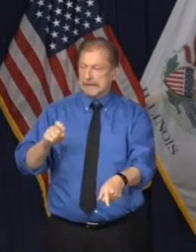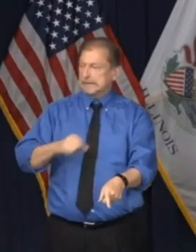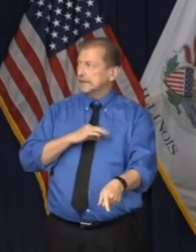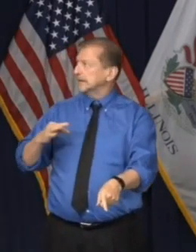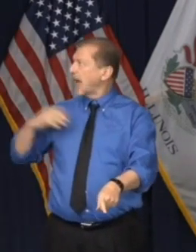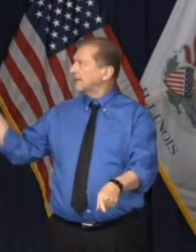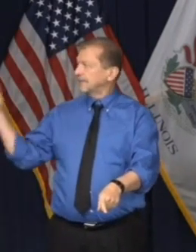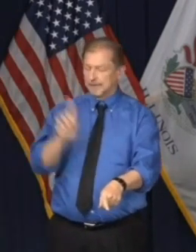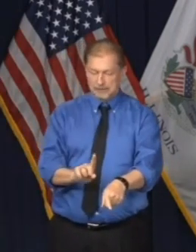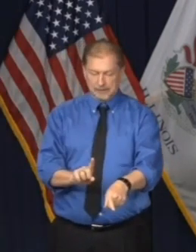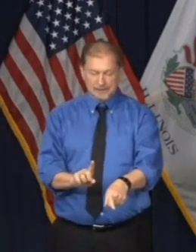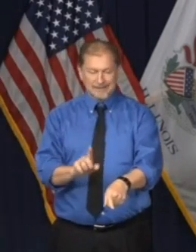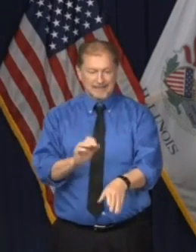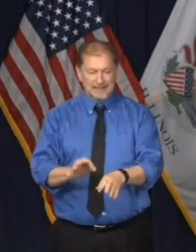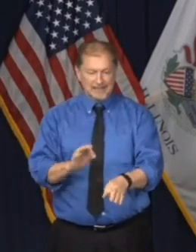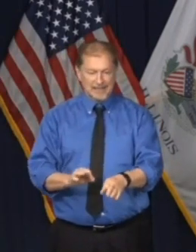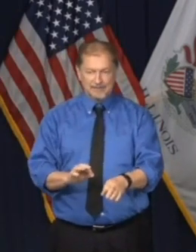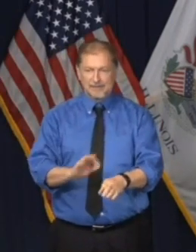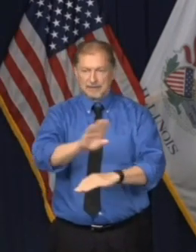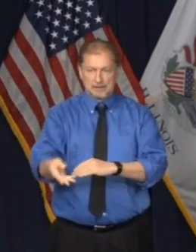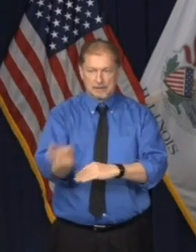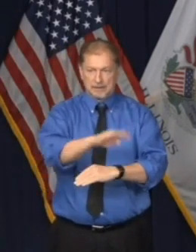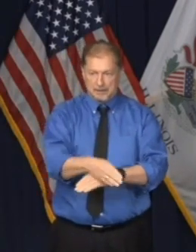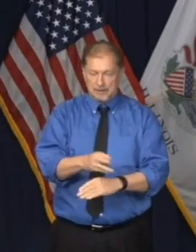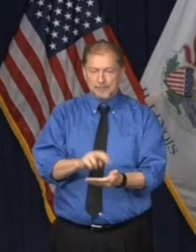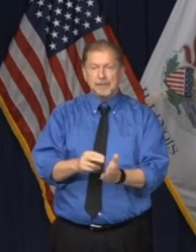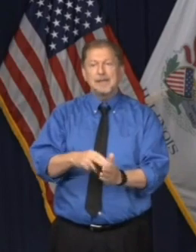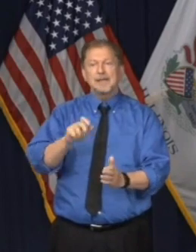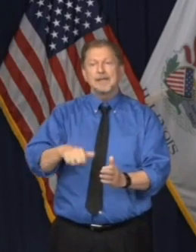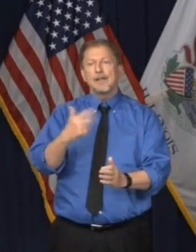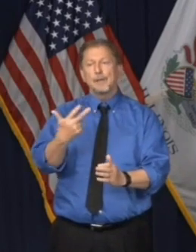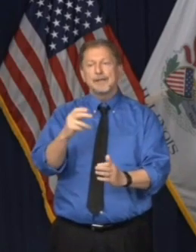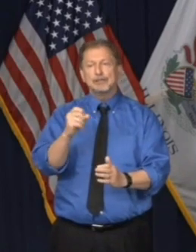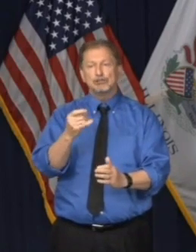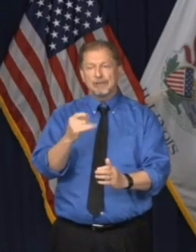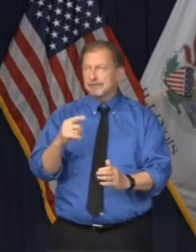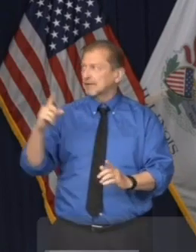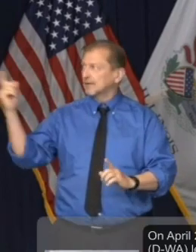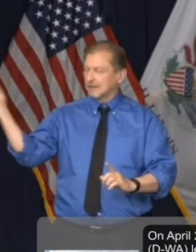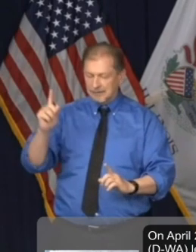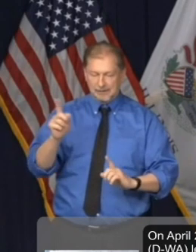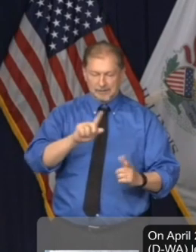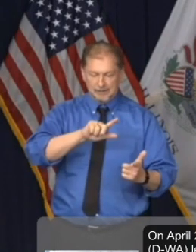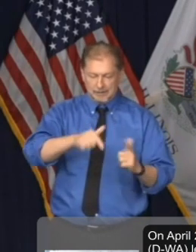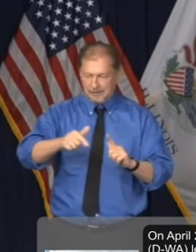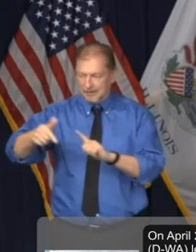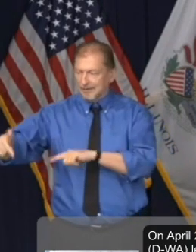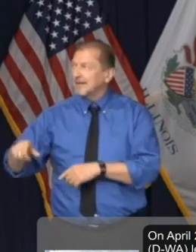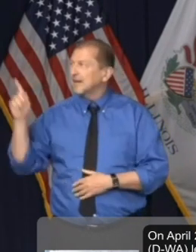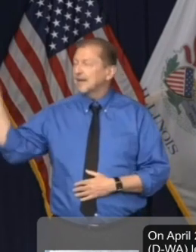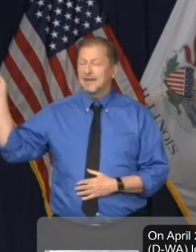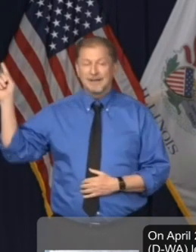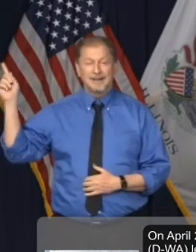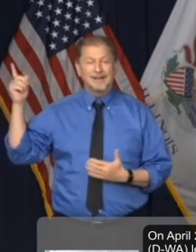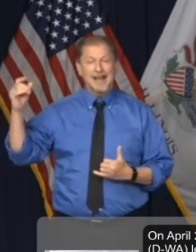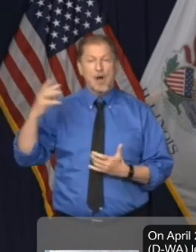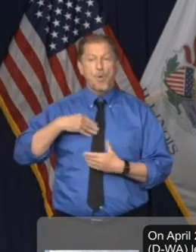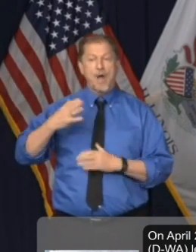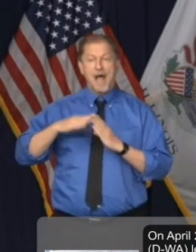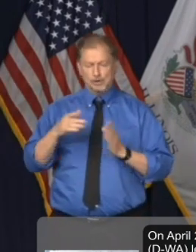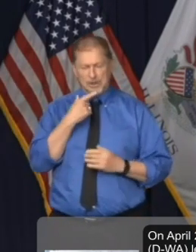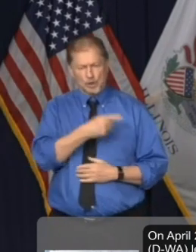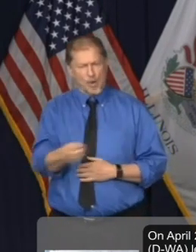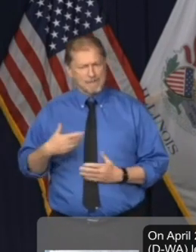run them 24/7, that's 3 shifts. So what they really have said is, hey, you've got plenty of machines out there, go to